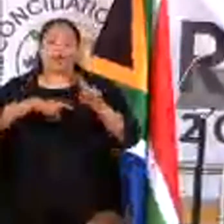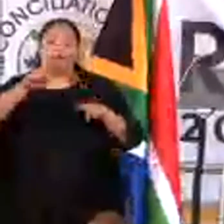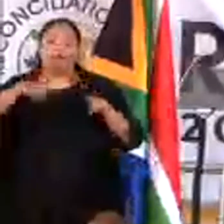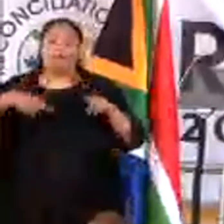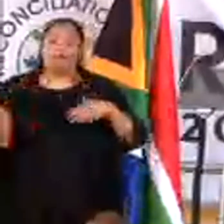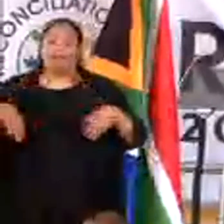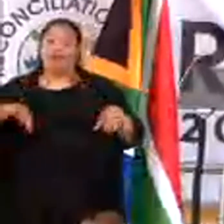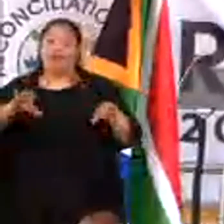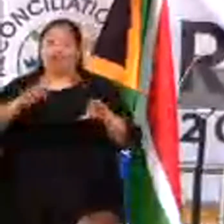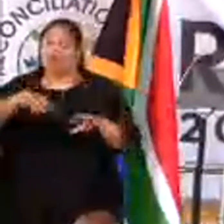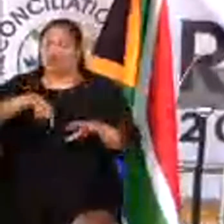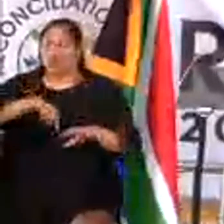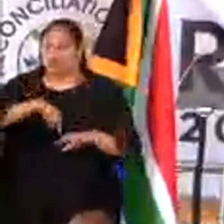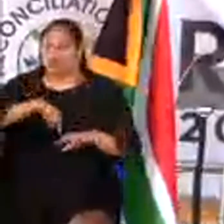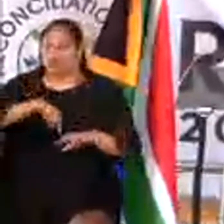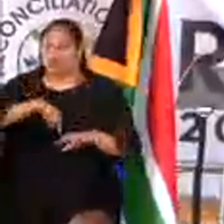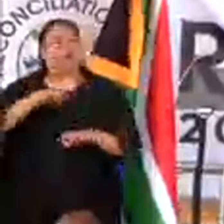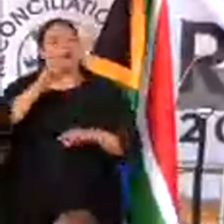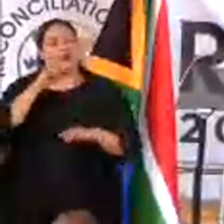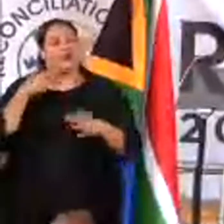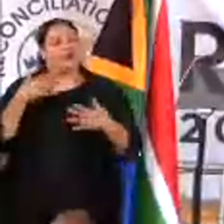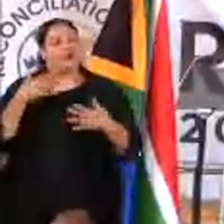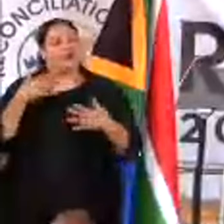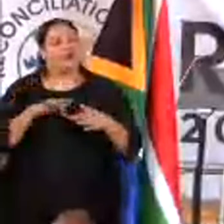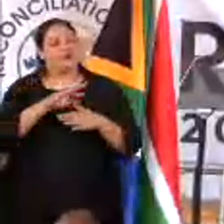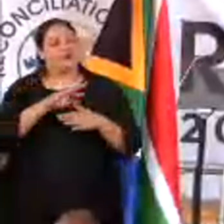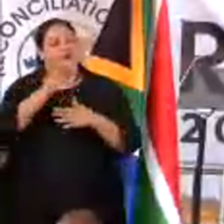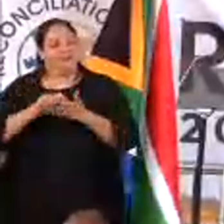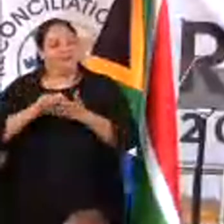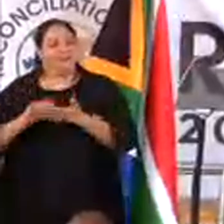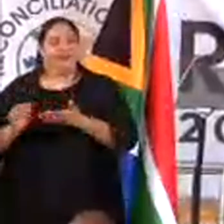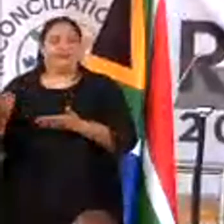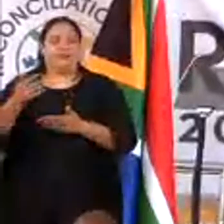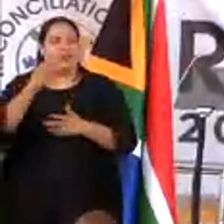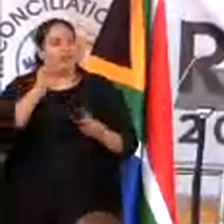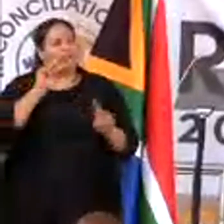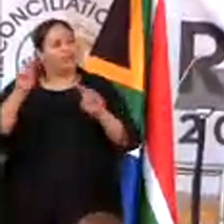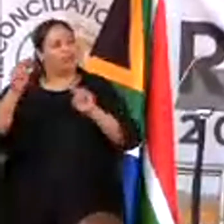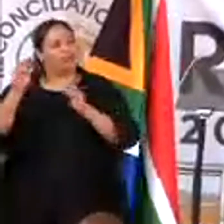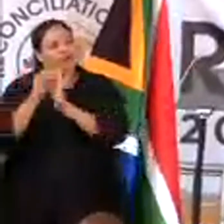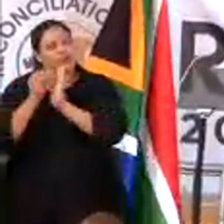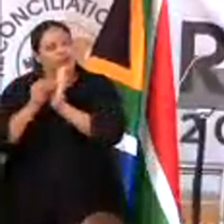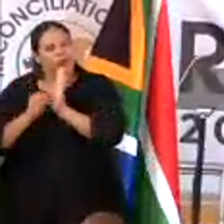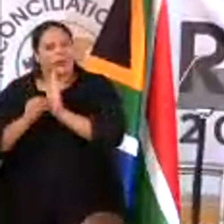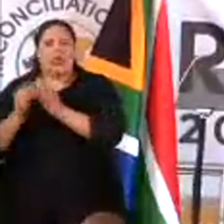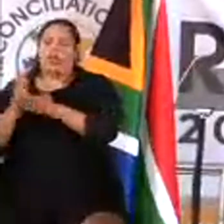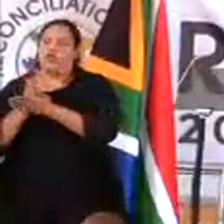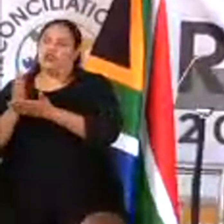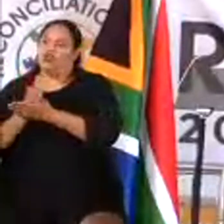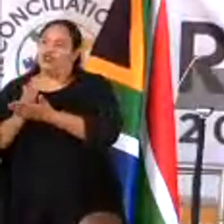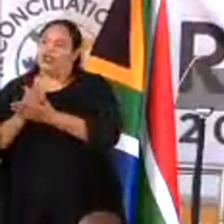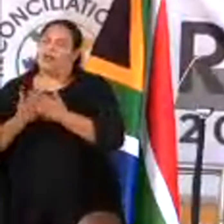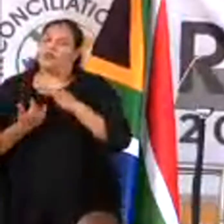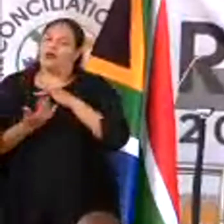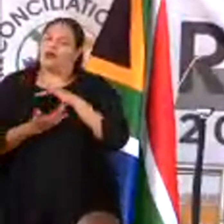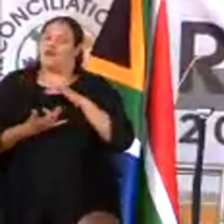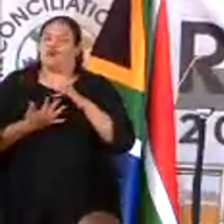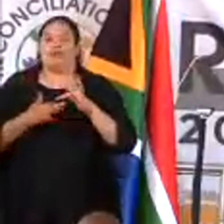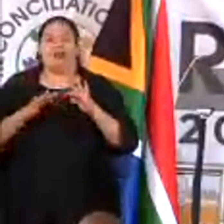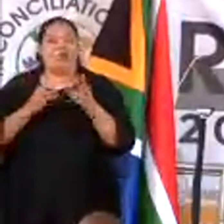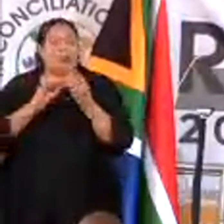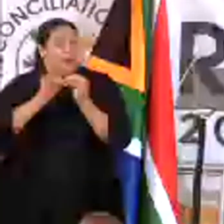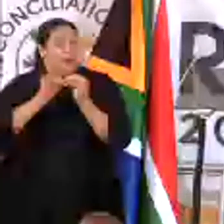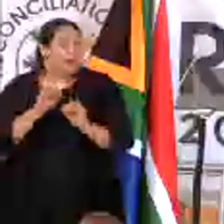various actions, we are reigniting our collective vision and shared passion to